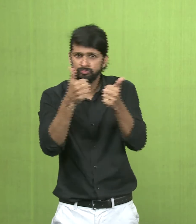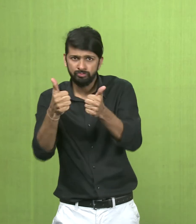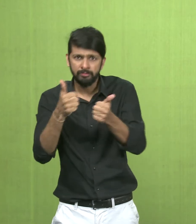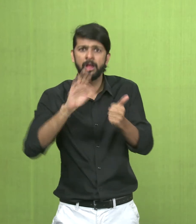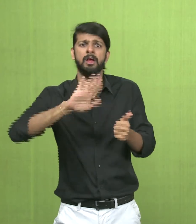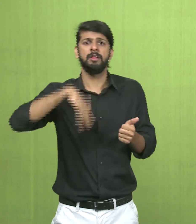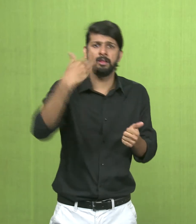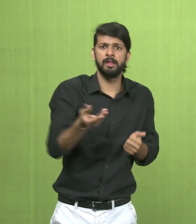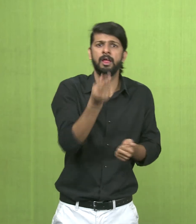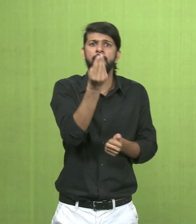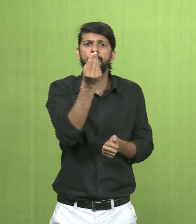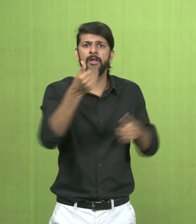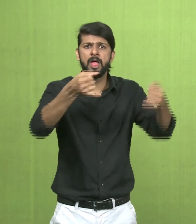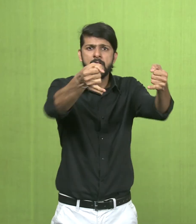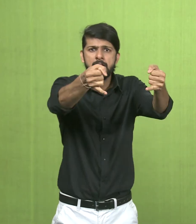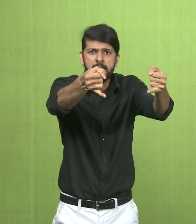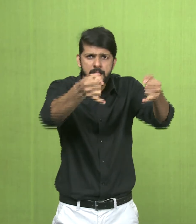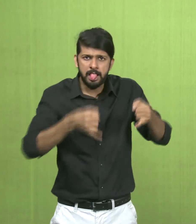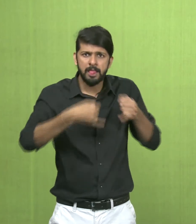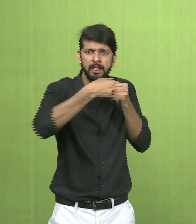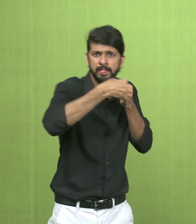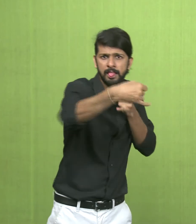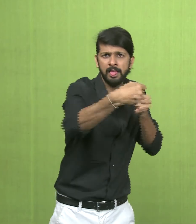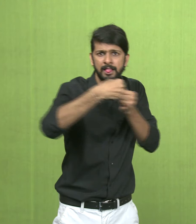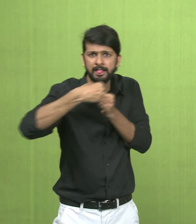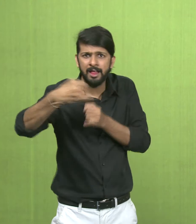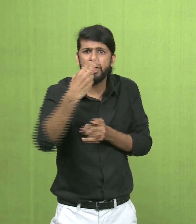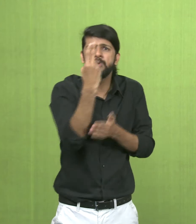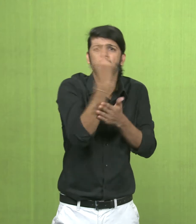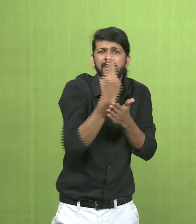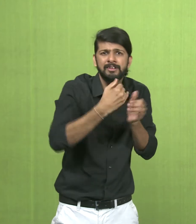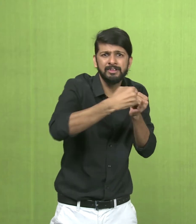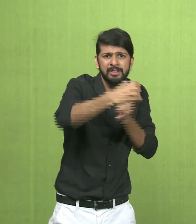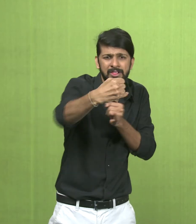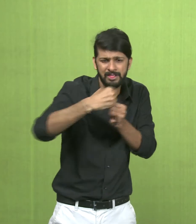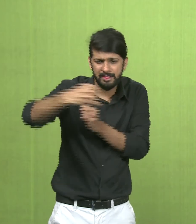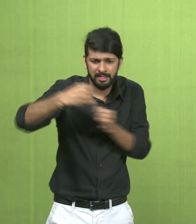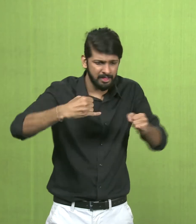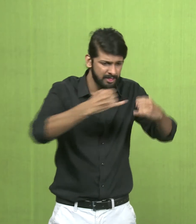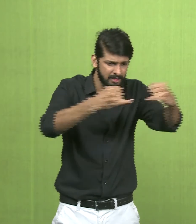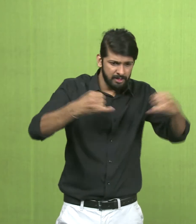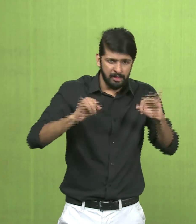After the floor is cleaned, an outline of a square is drawn